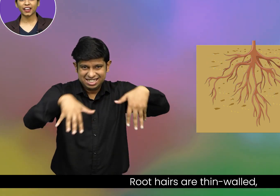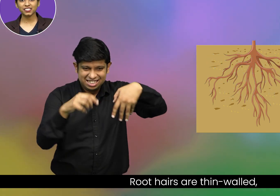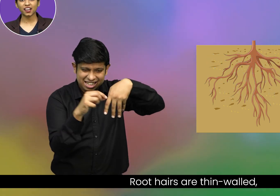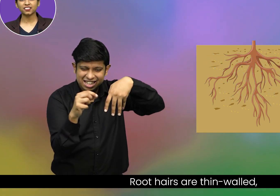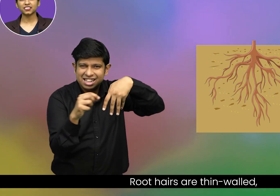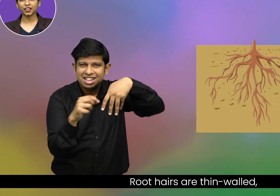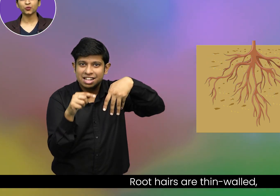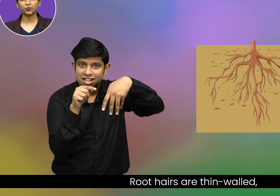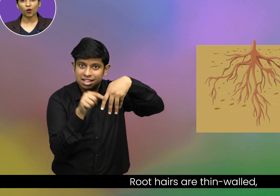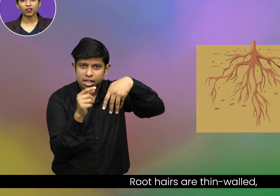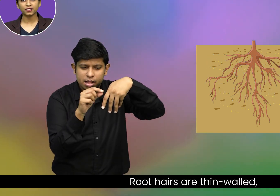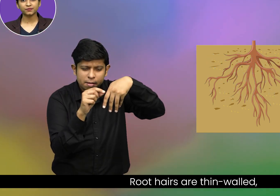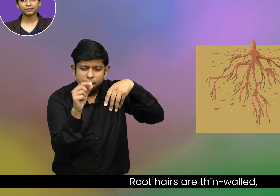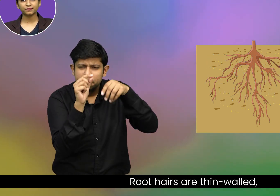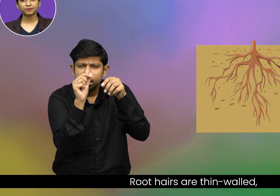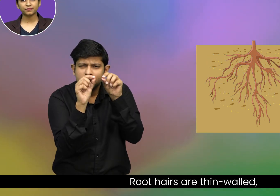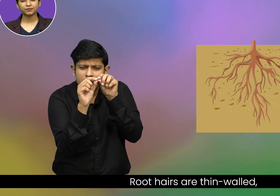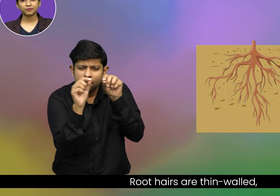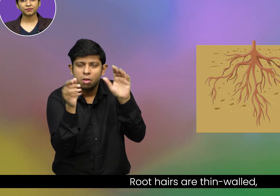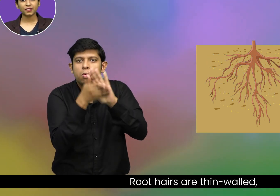Root hairs are thin-walled